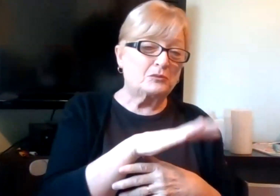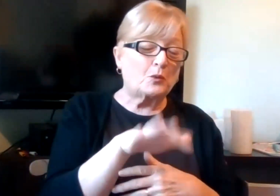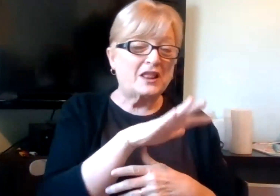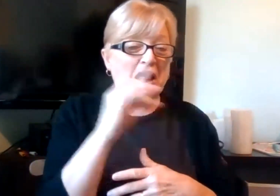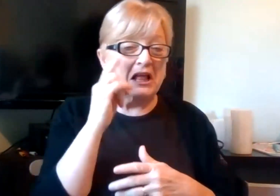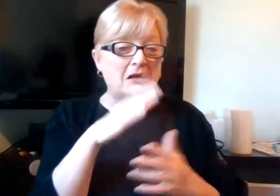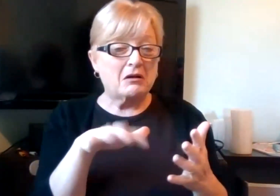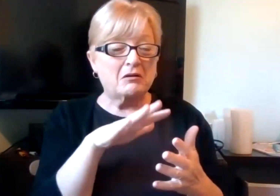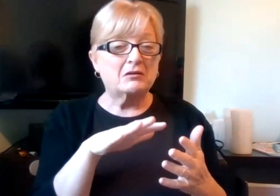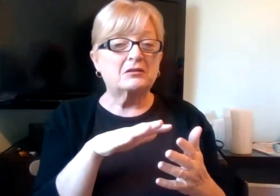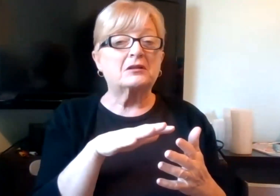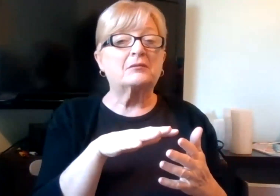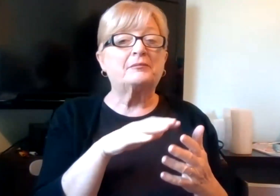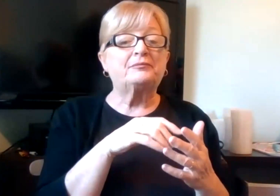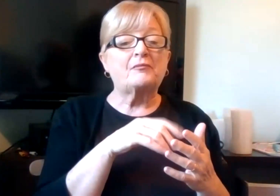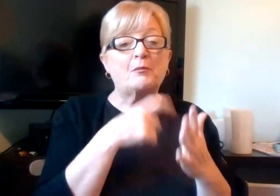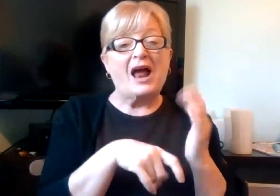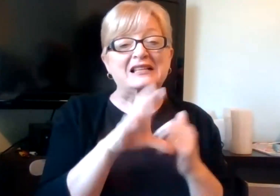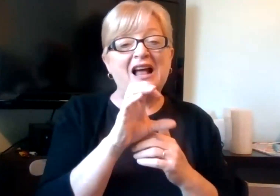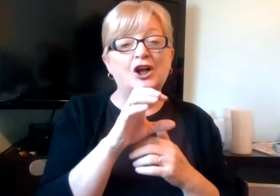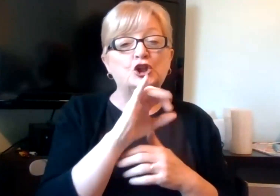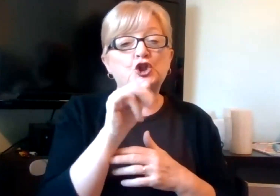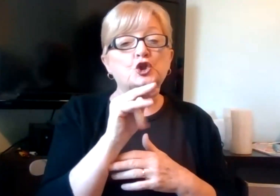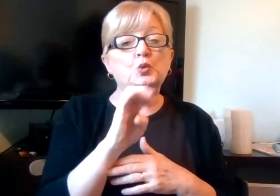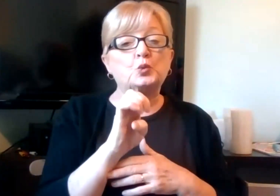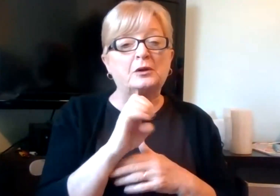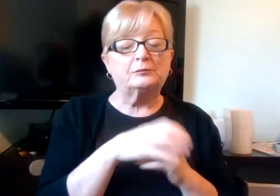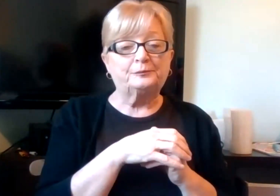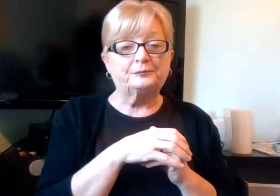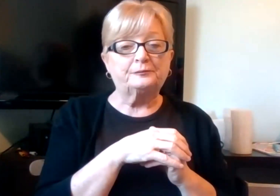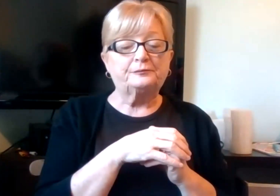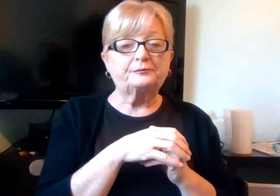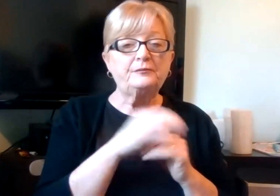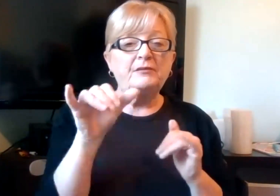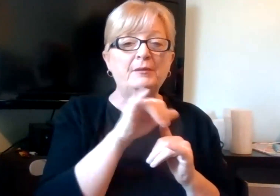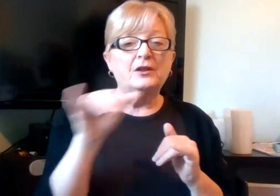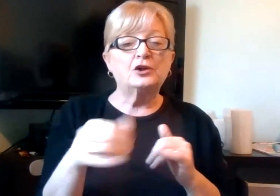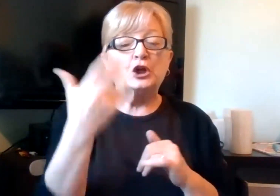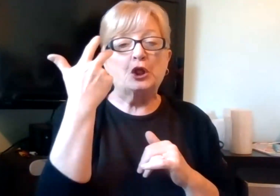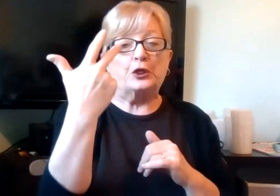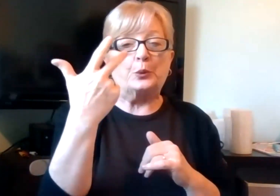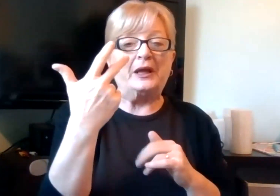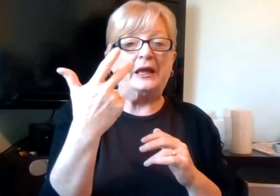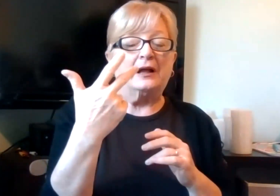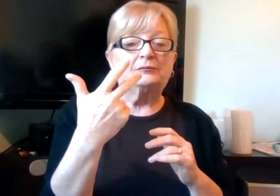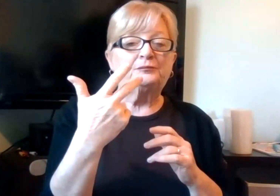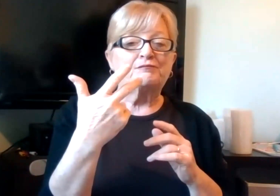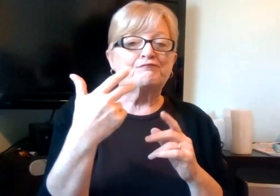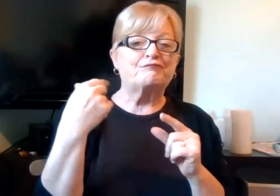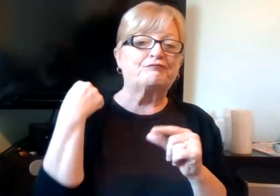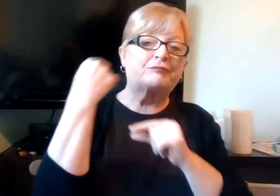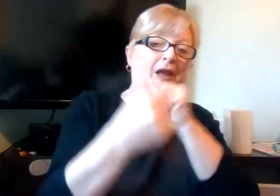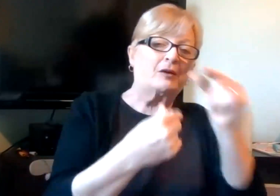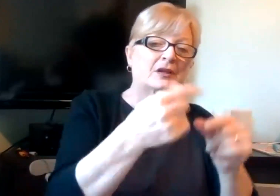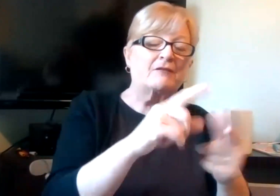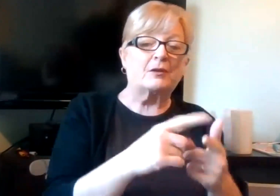June? Well, again, similar to Laura's, there are 3 generations of it. So if you get the most